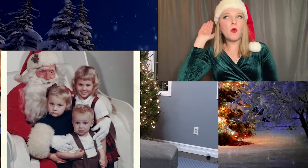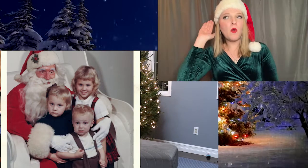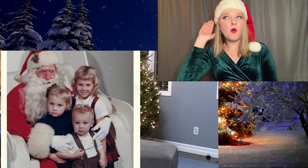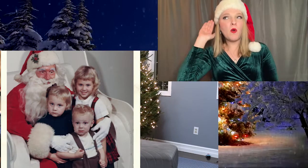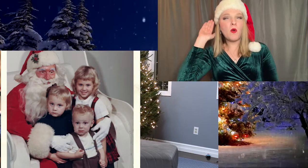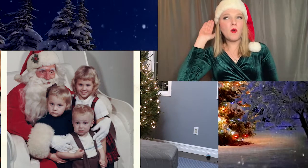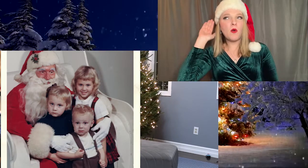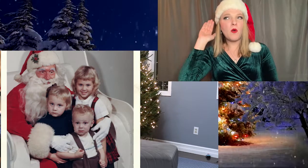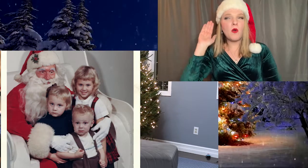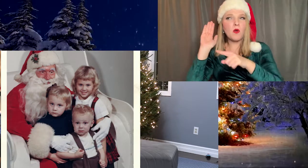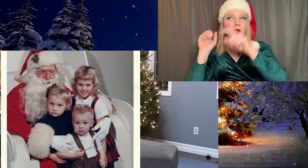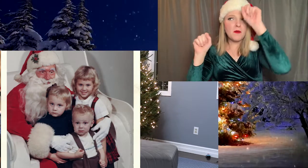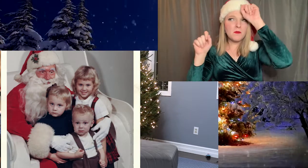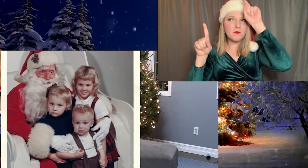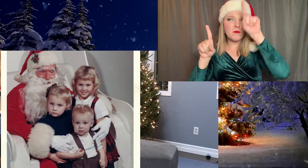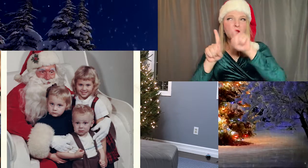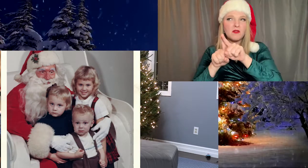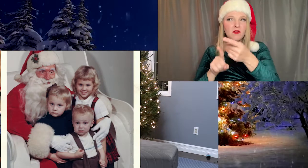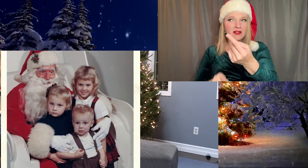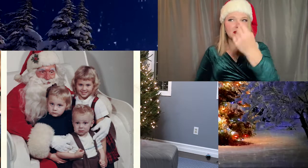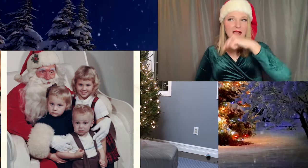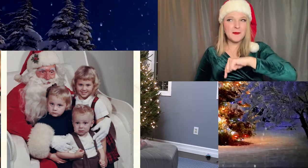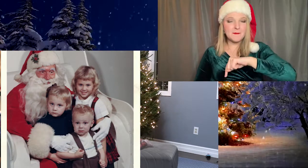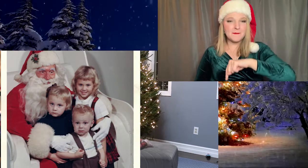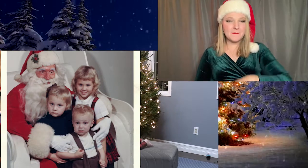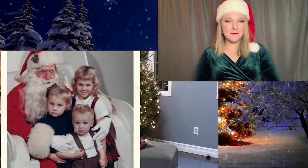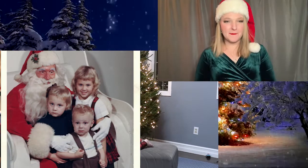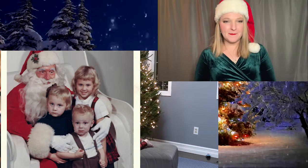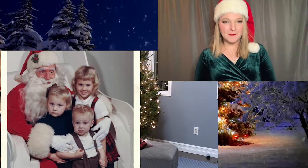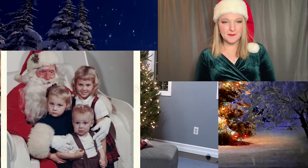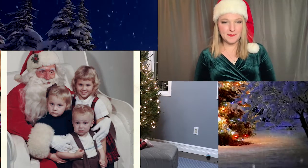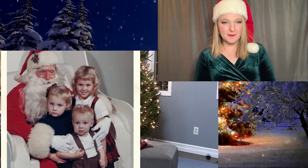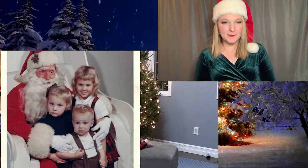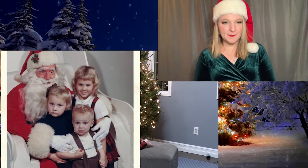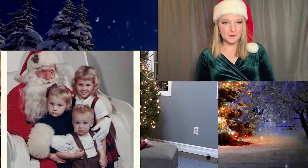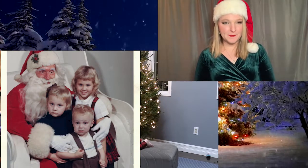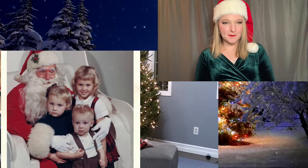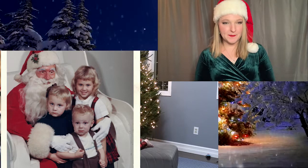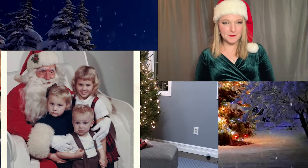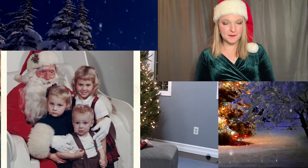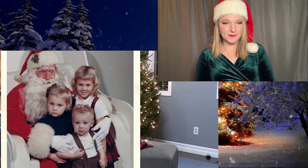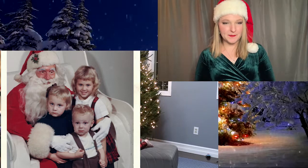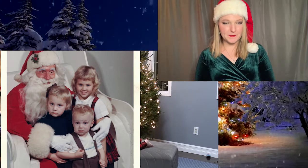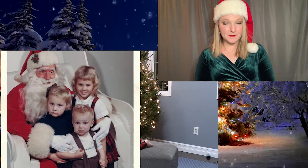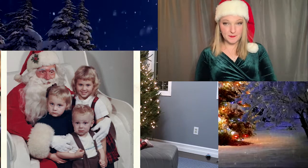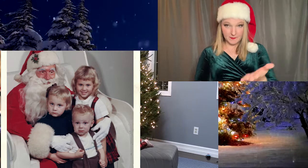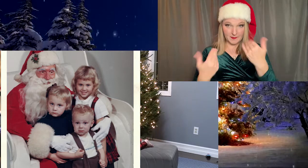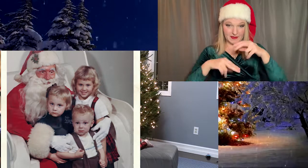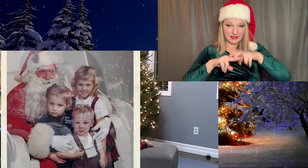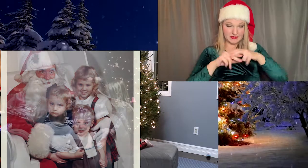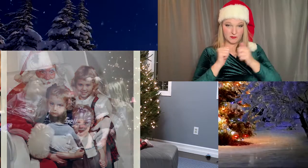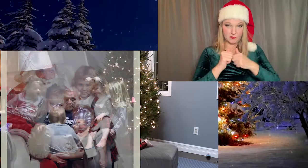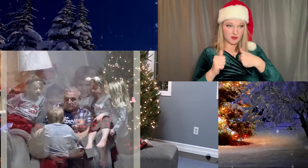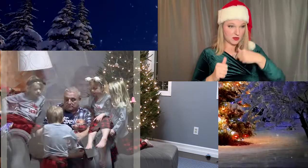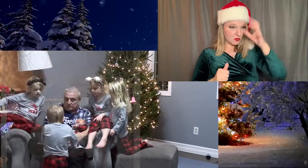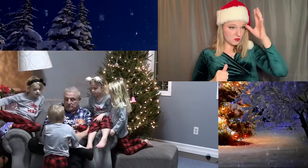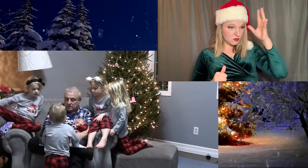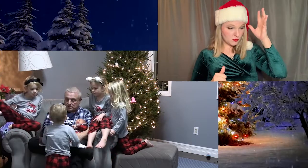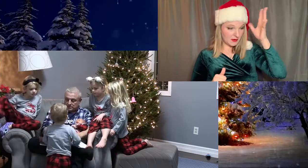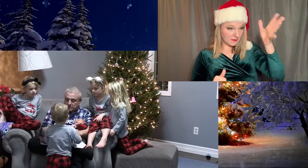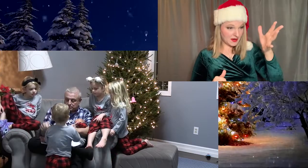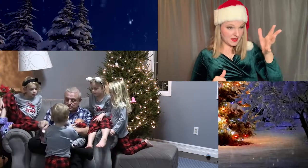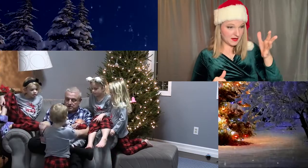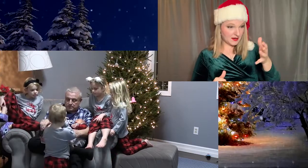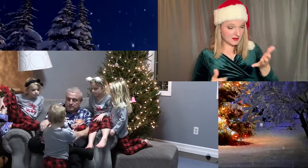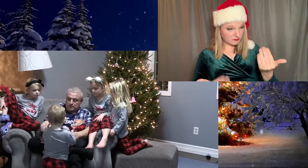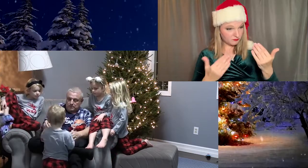Mom. Oh, wait a minute. I think I hear the brothers. Drew, can you come sit in here? Grandpa, she was like this. Oh, here's one of the brothers. You're going to